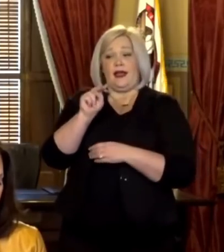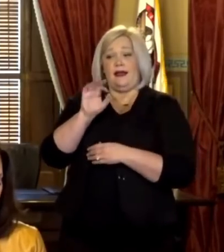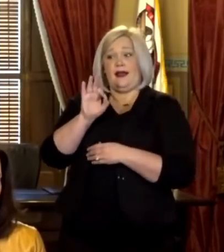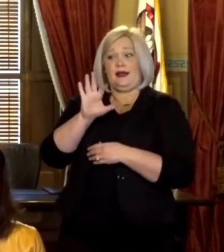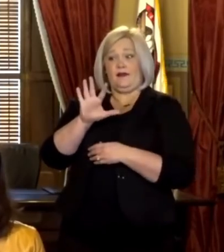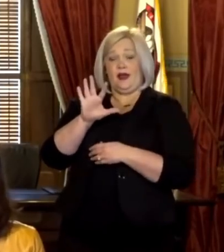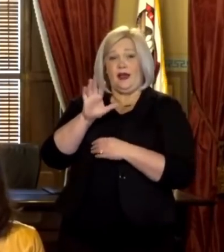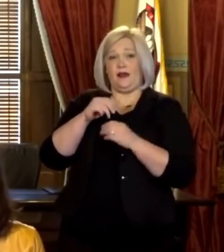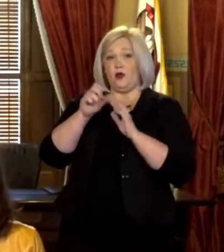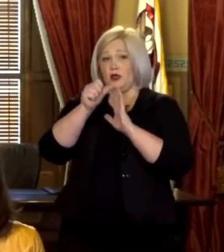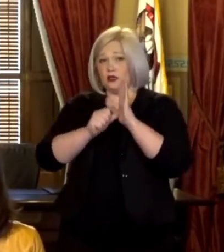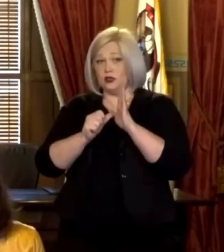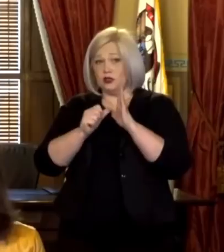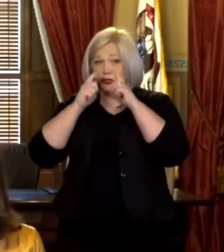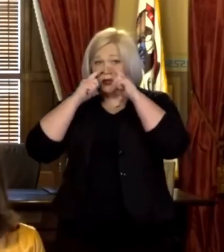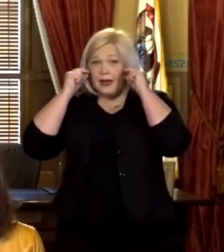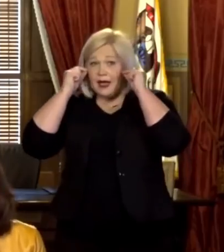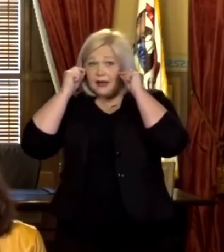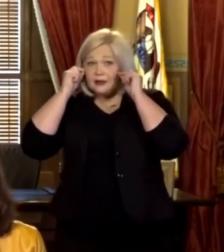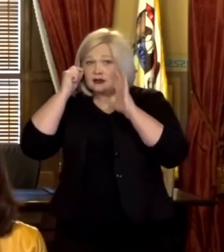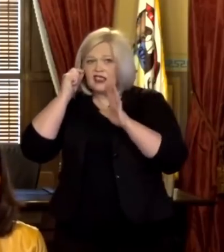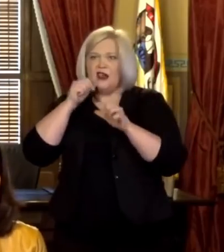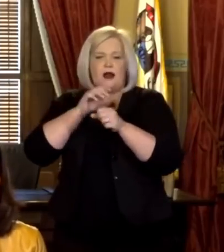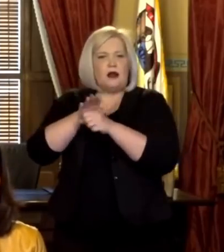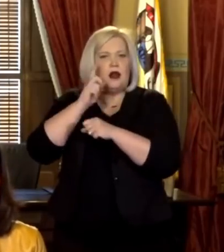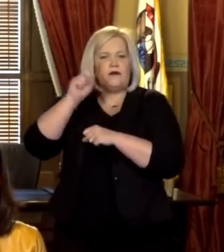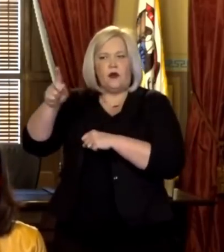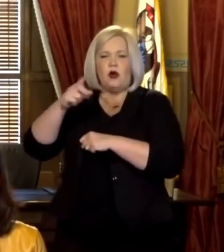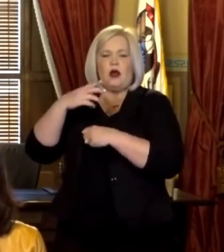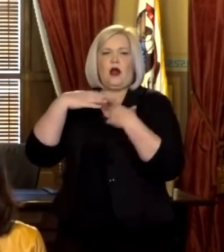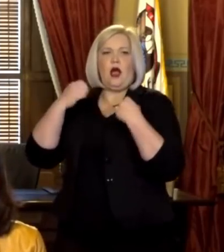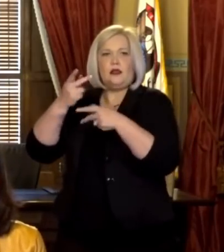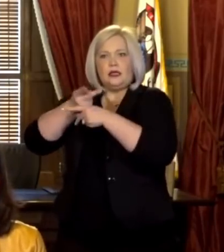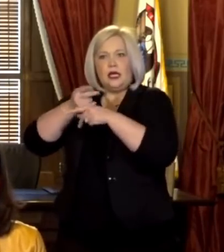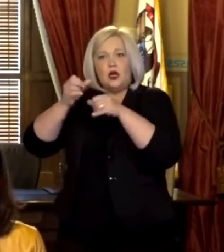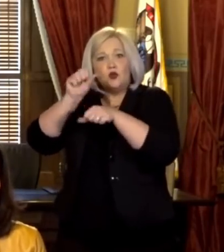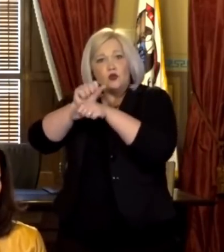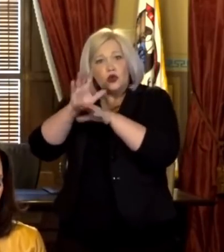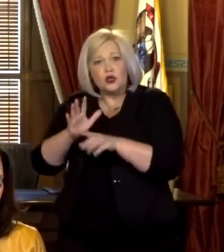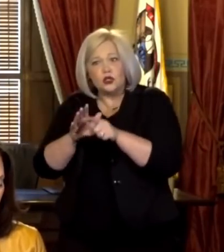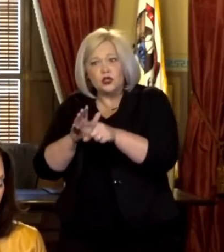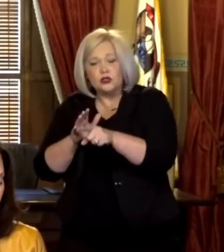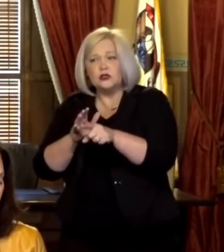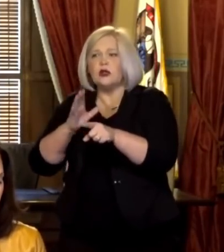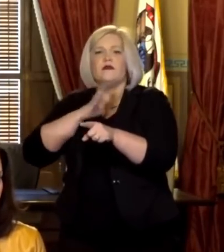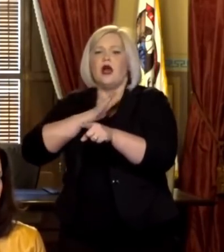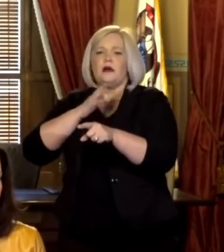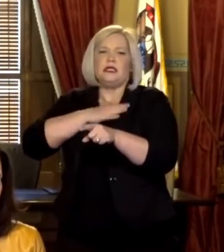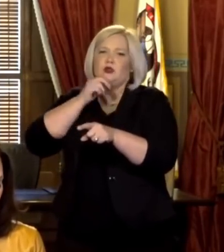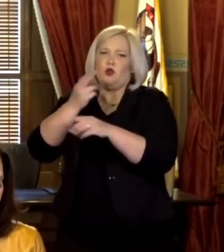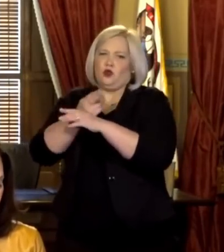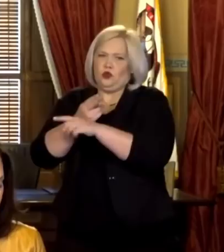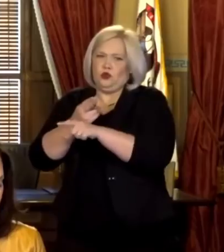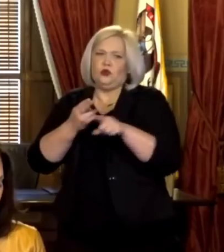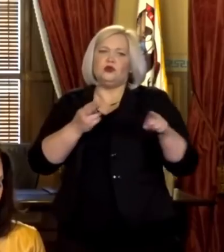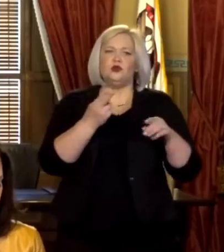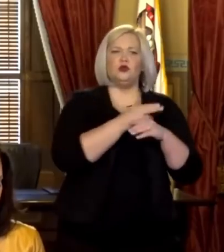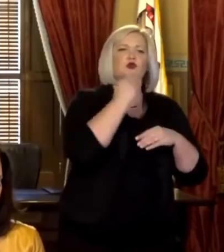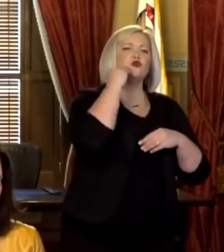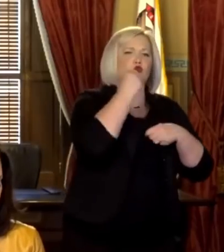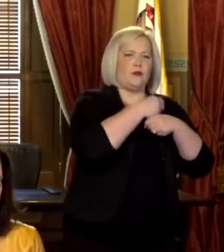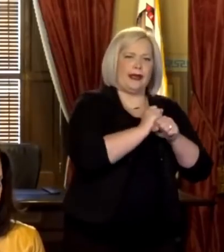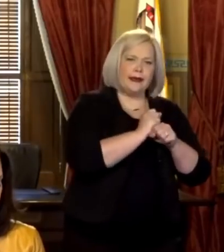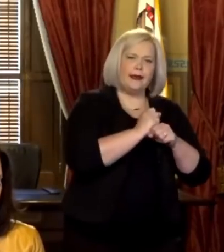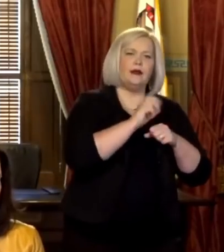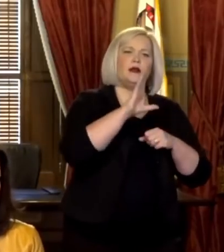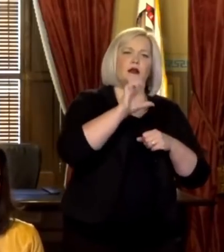that you wear one like this so that those critical masks are left for the people on the front line trying to take care of the